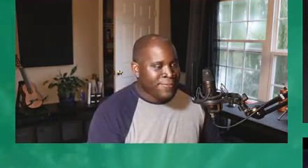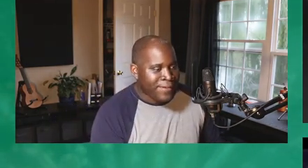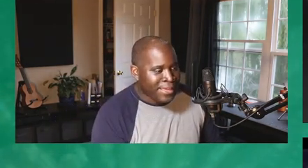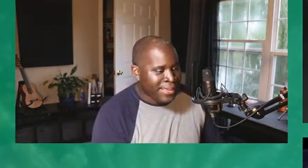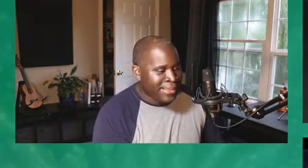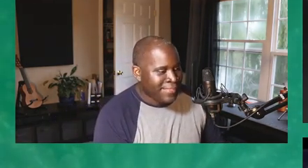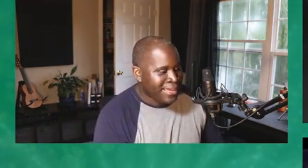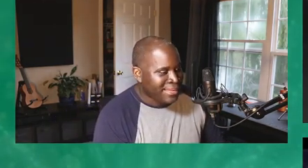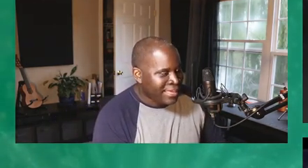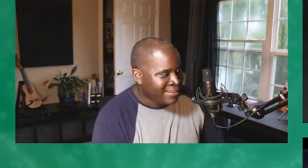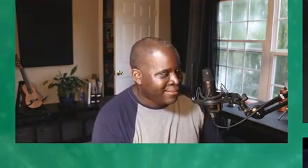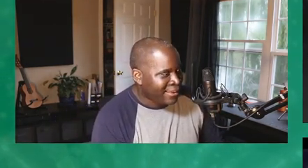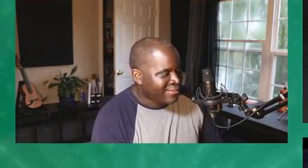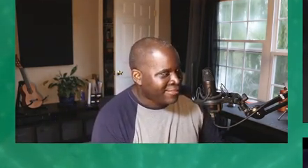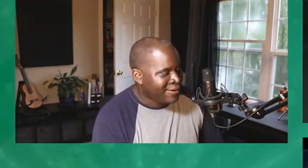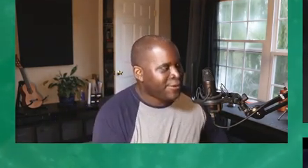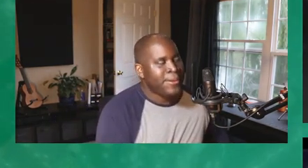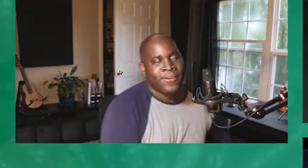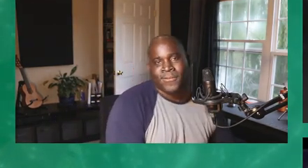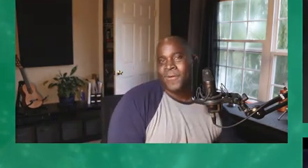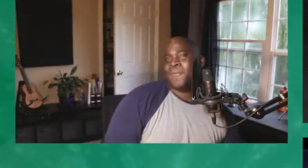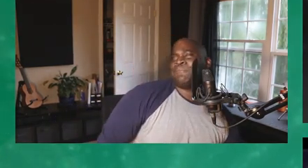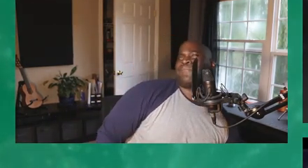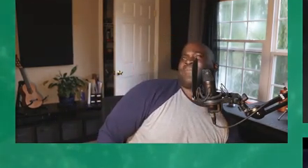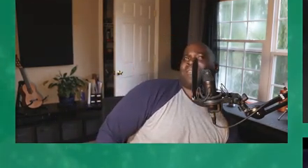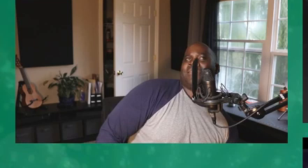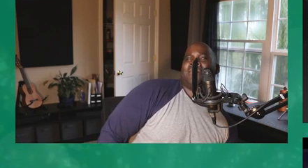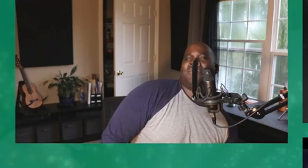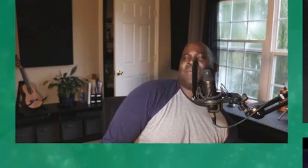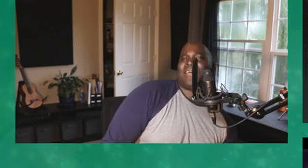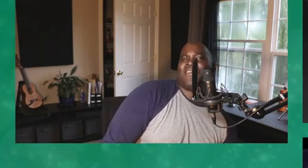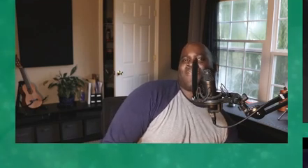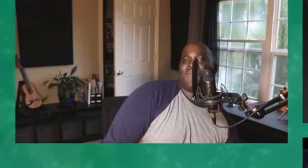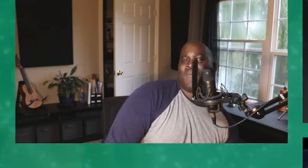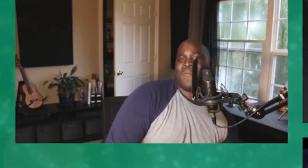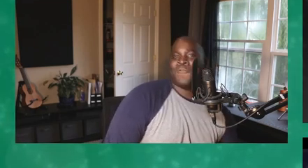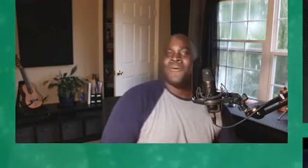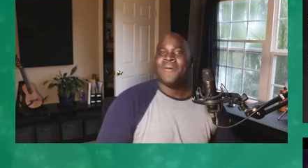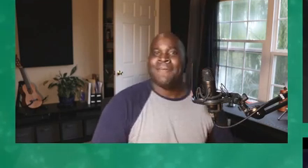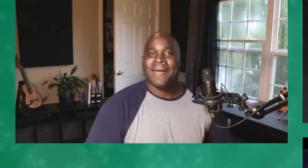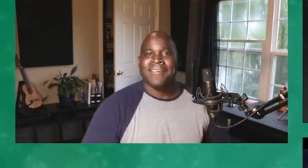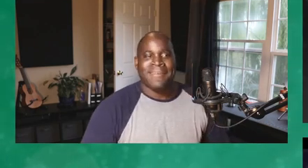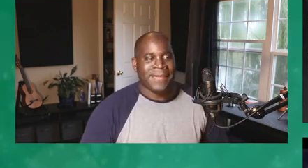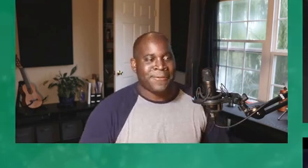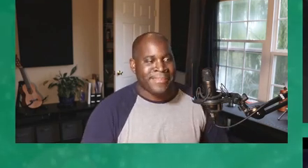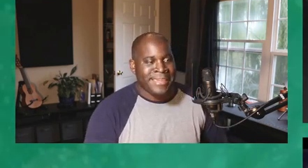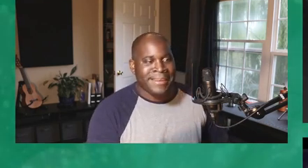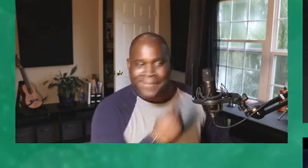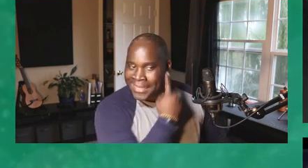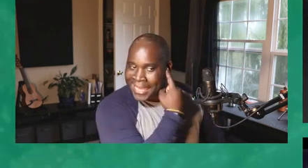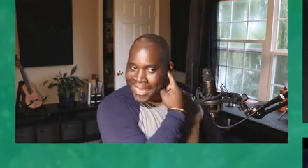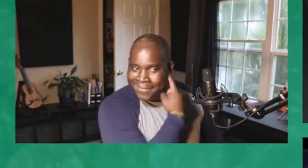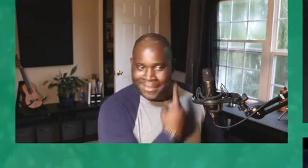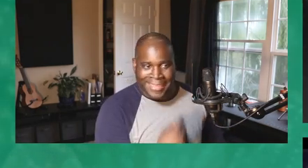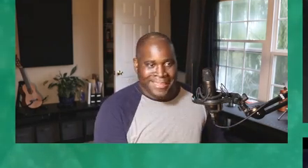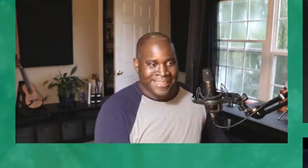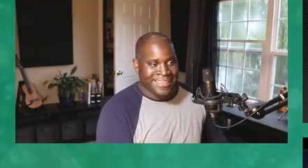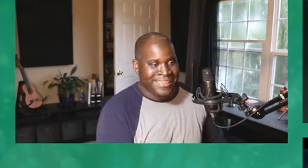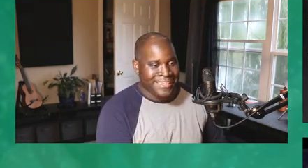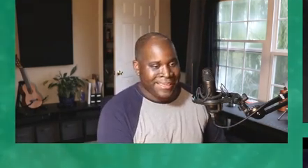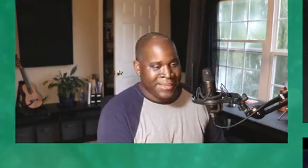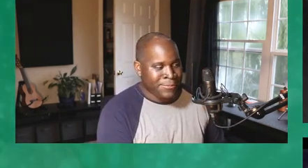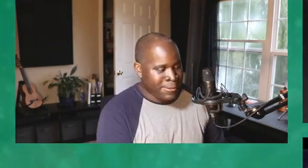but that's fine. They got a lot of signs in there. So, oh my gosh. If I critique it, I feel like I have to